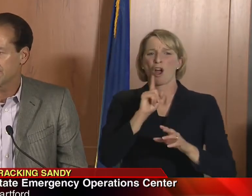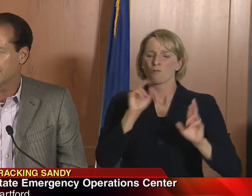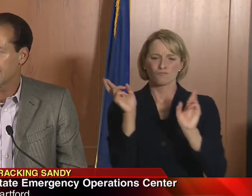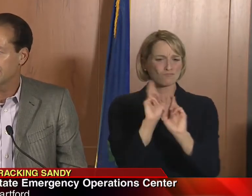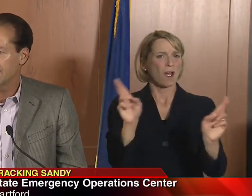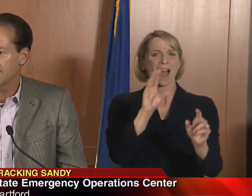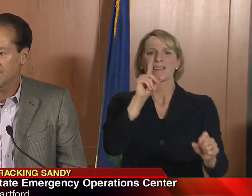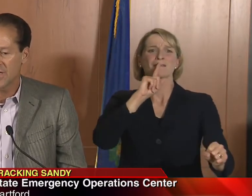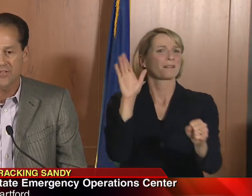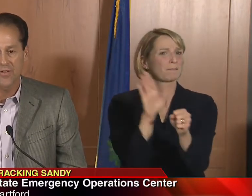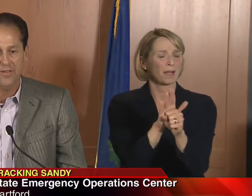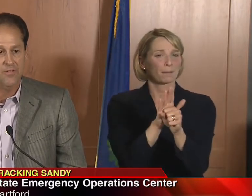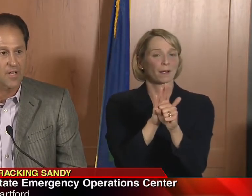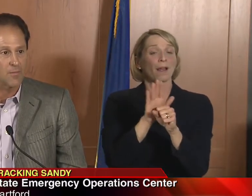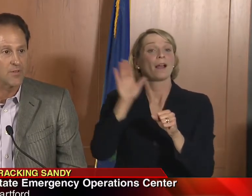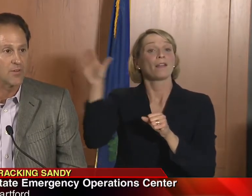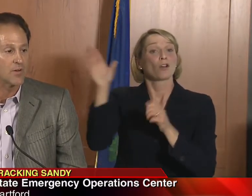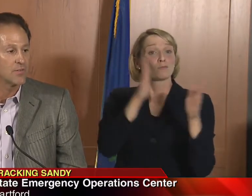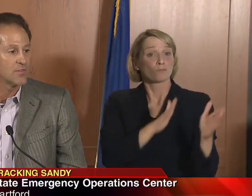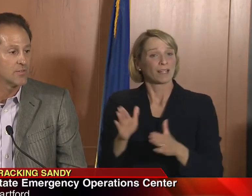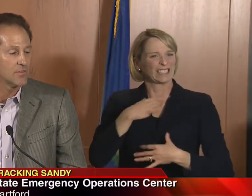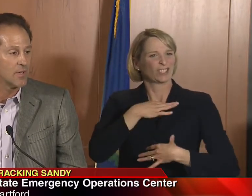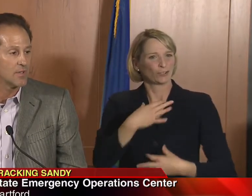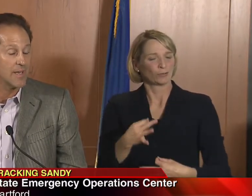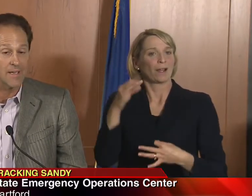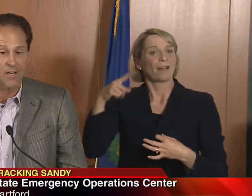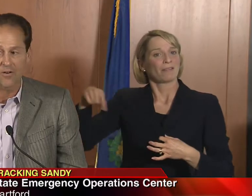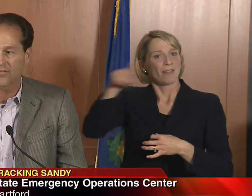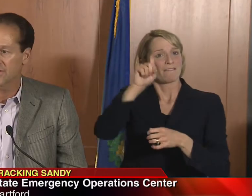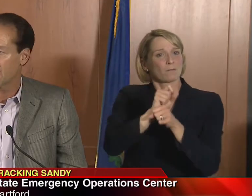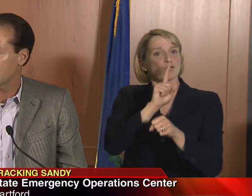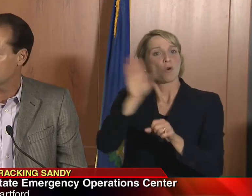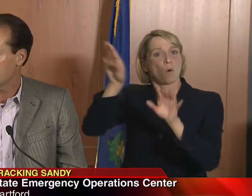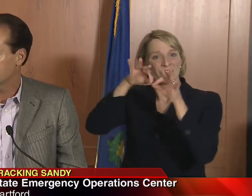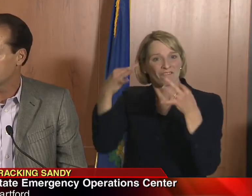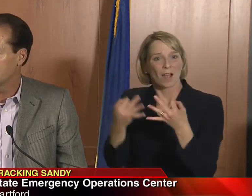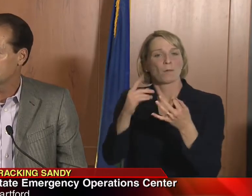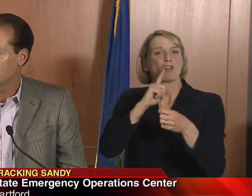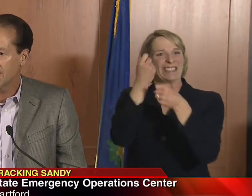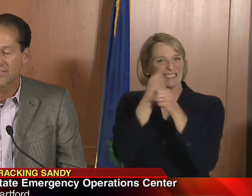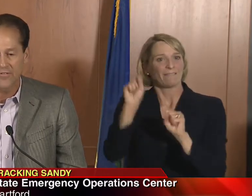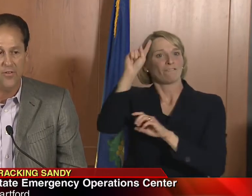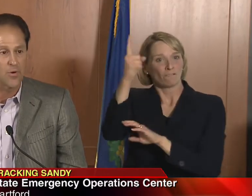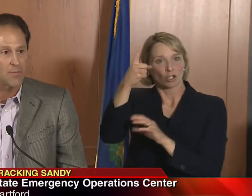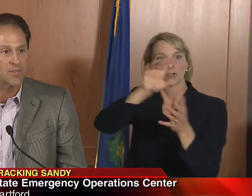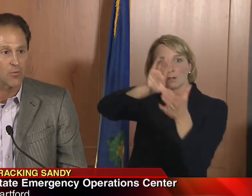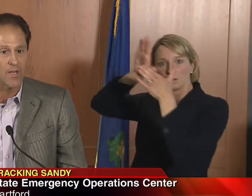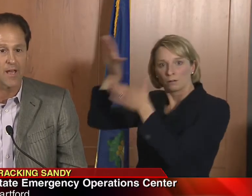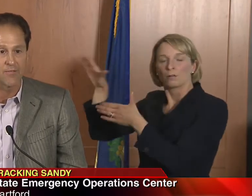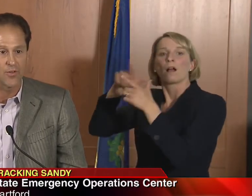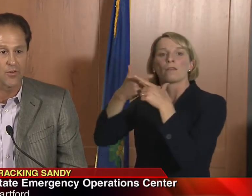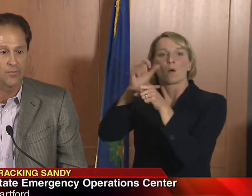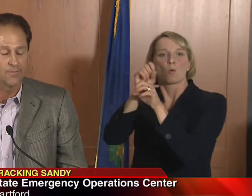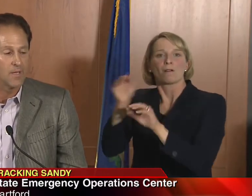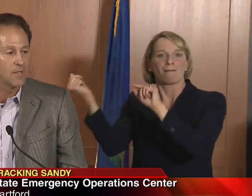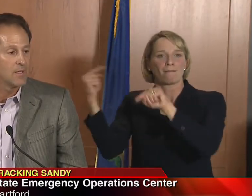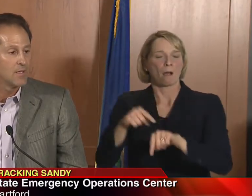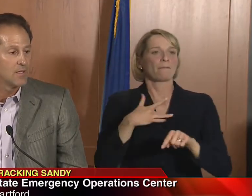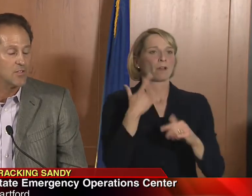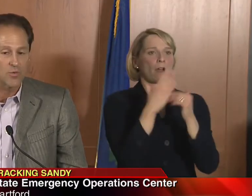is interesting. They need to make sure that their families are taken care of into high ground so they can fulfill the promise that we have for